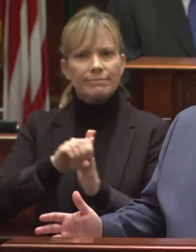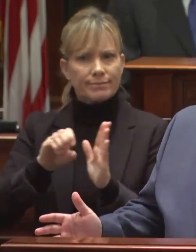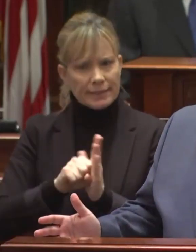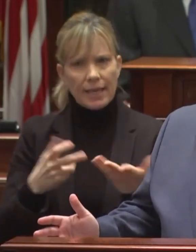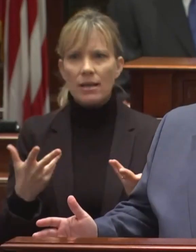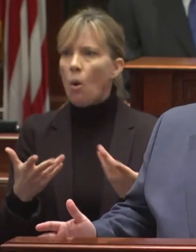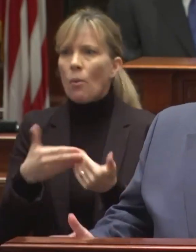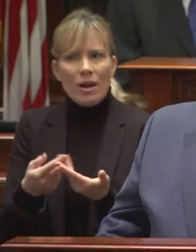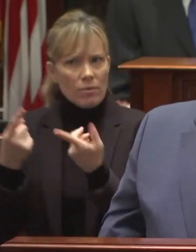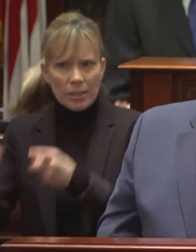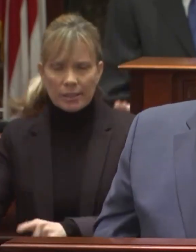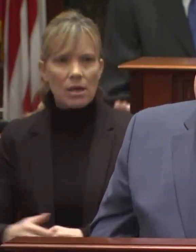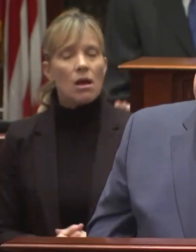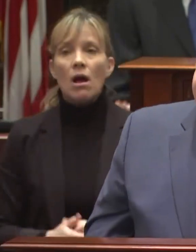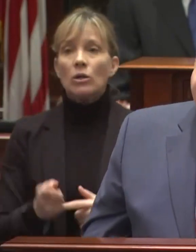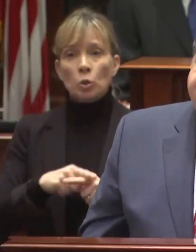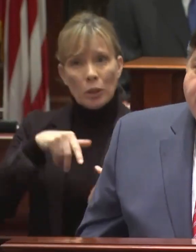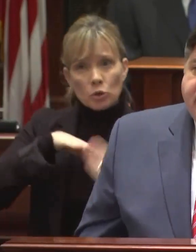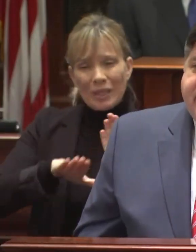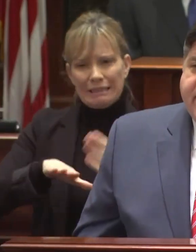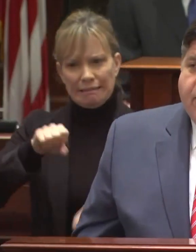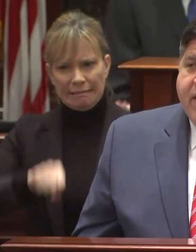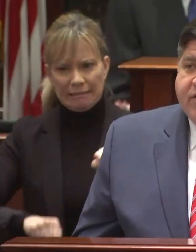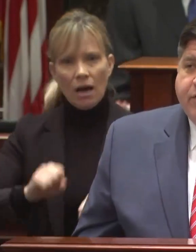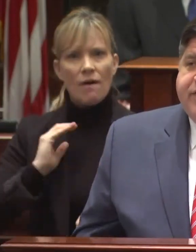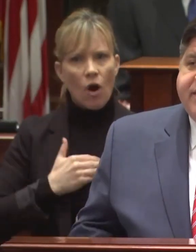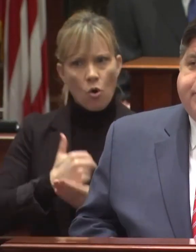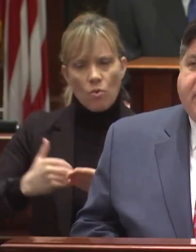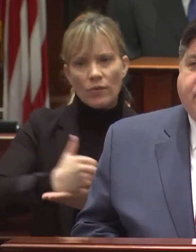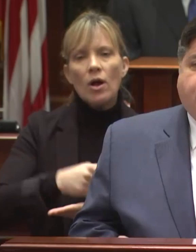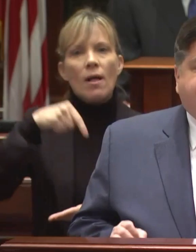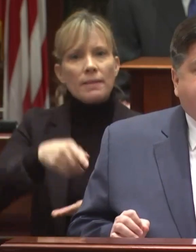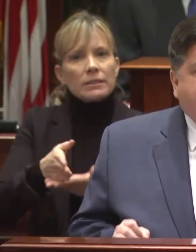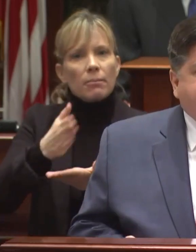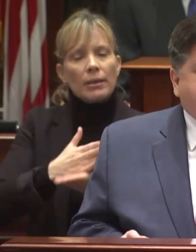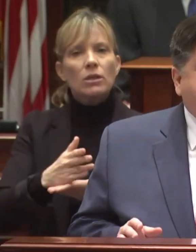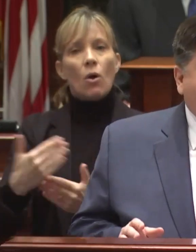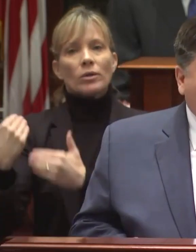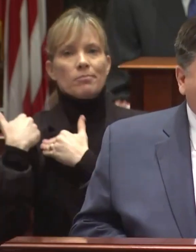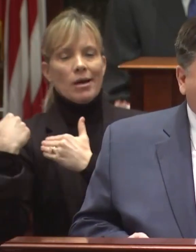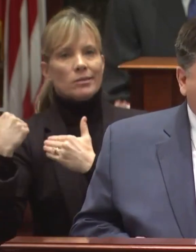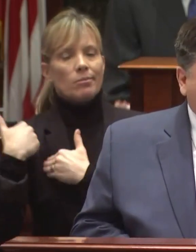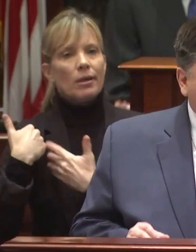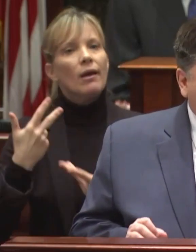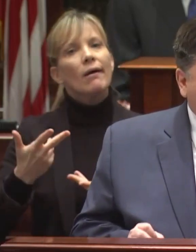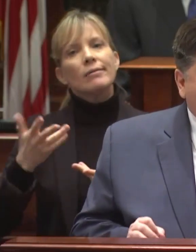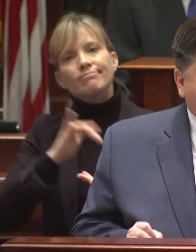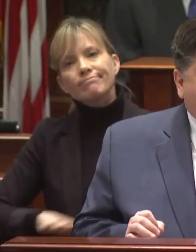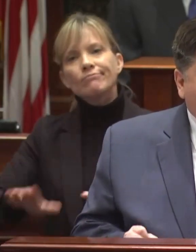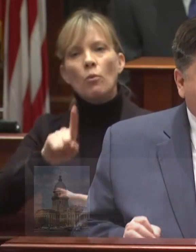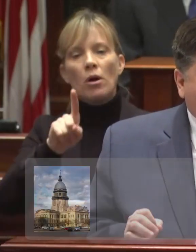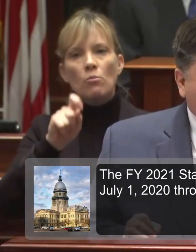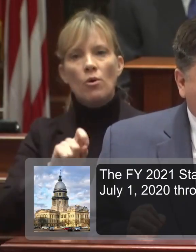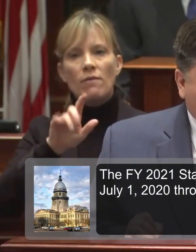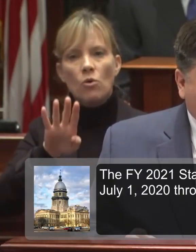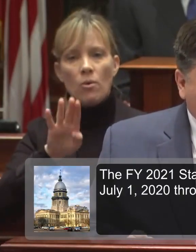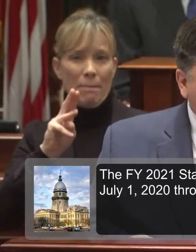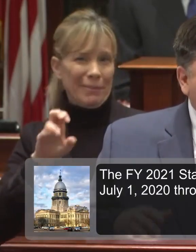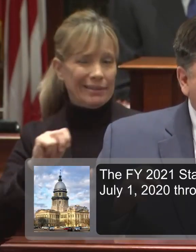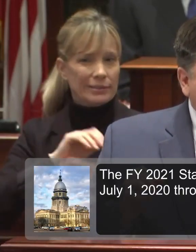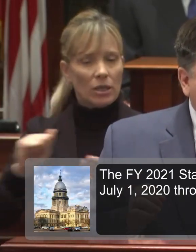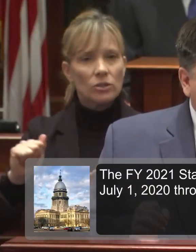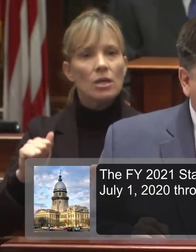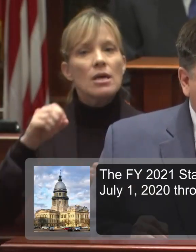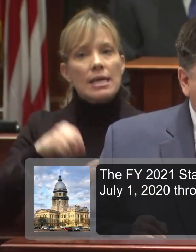may transpire. To address the uncertainty in our revenues, this budget responsibly holds roughly $1.4